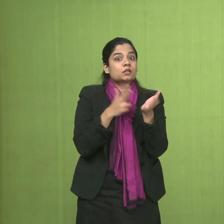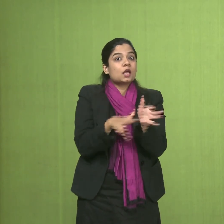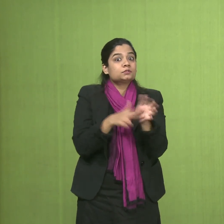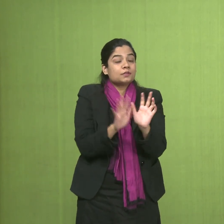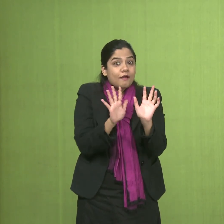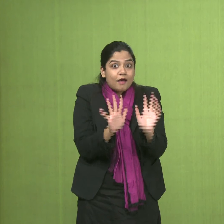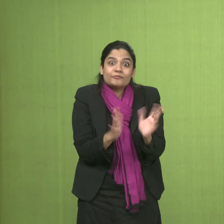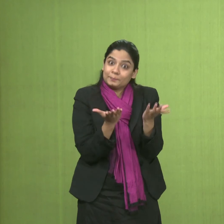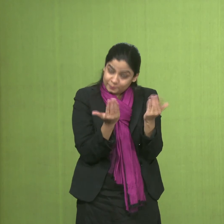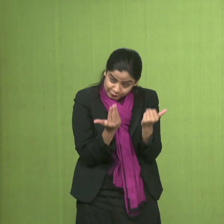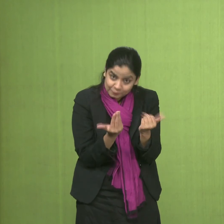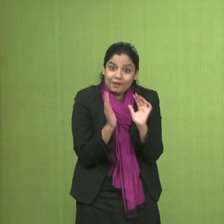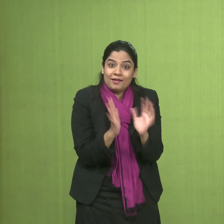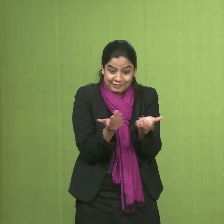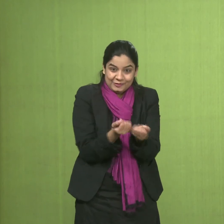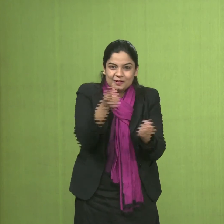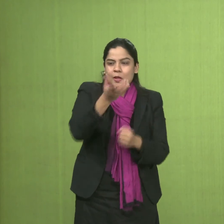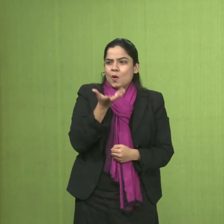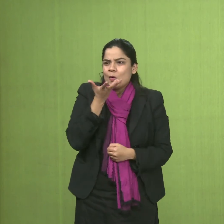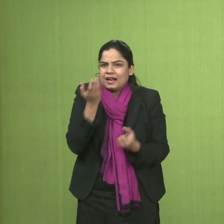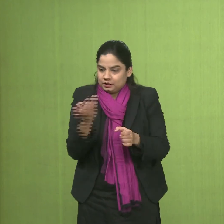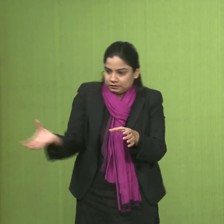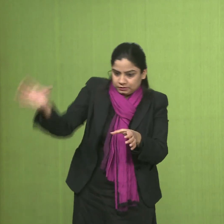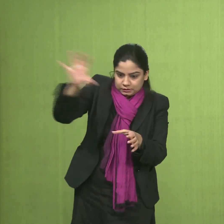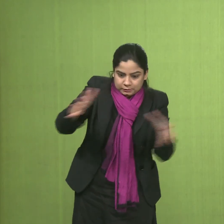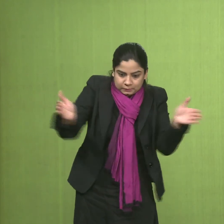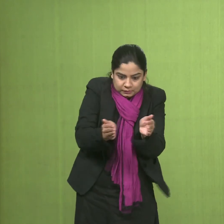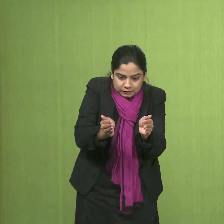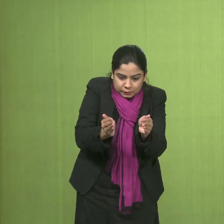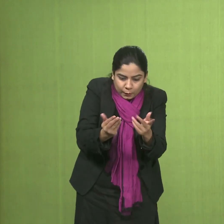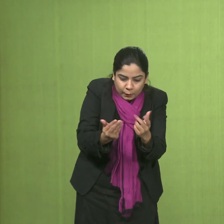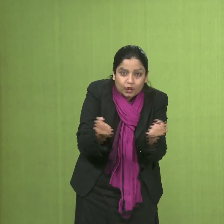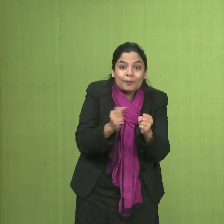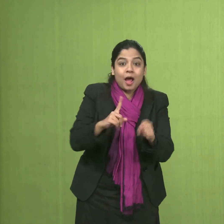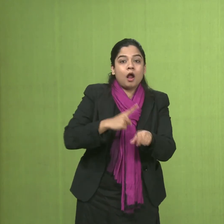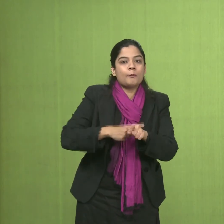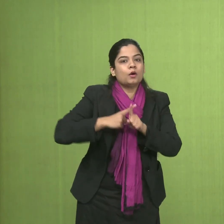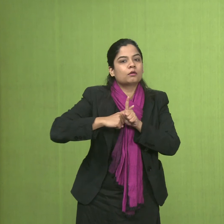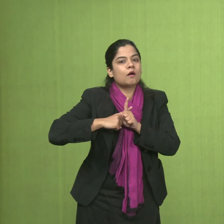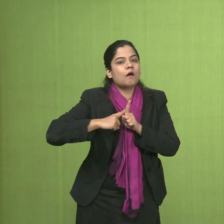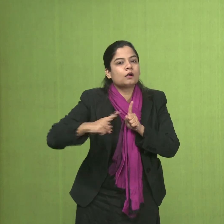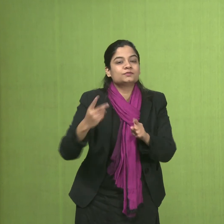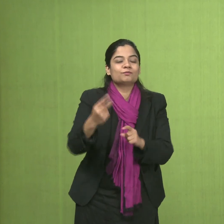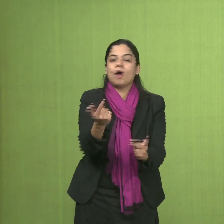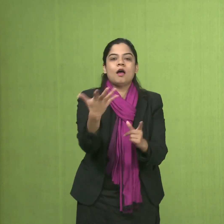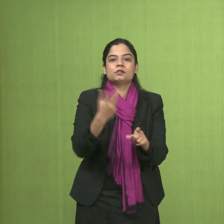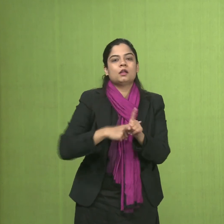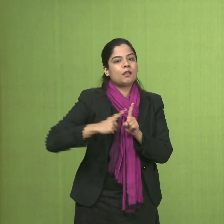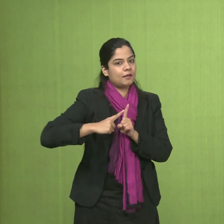does keep the things cold naturally, like the water, etc. It can keep it cold, but not for a longer period of